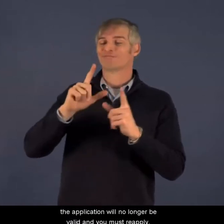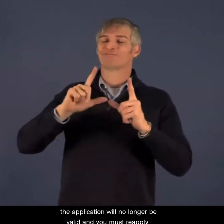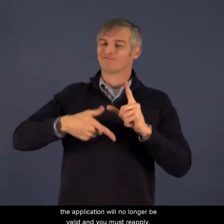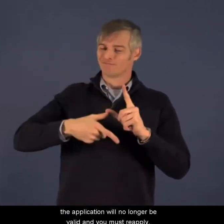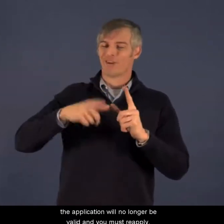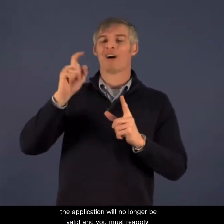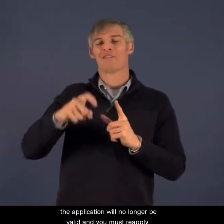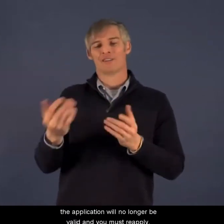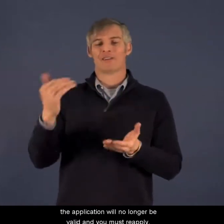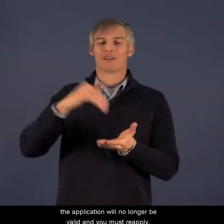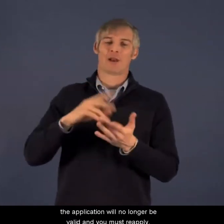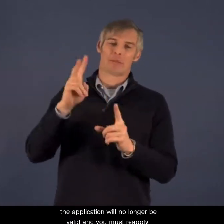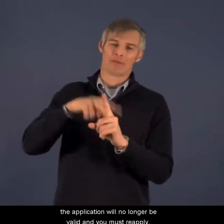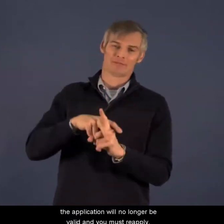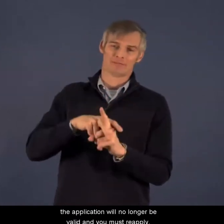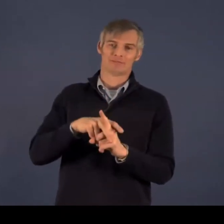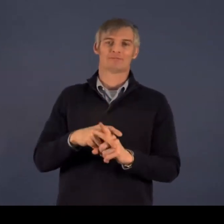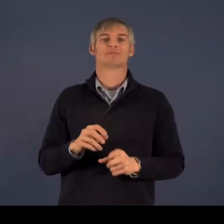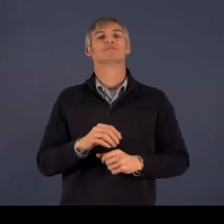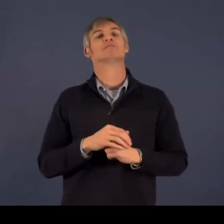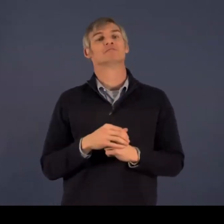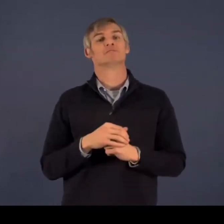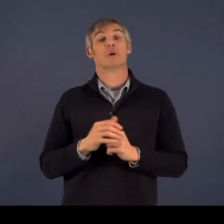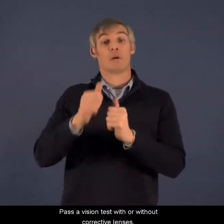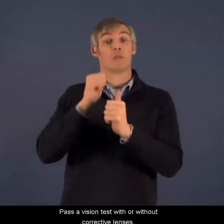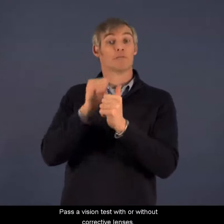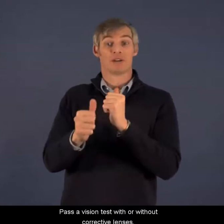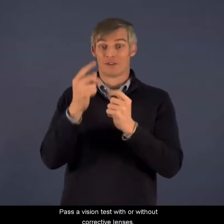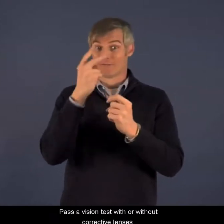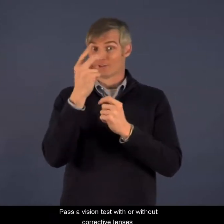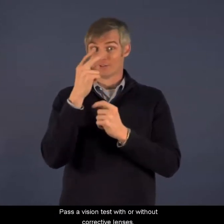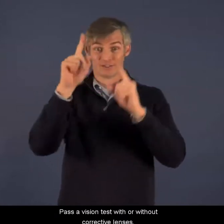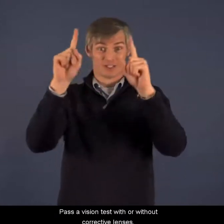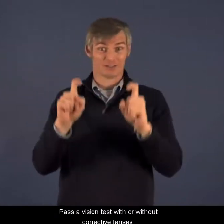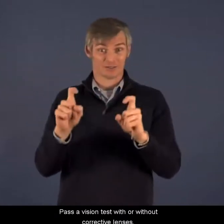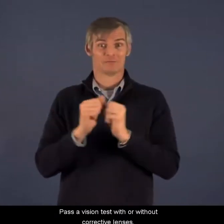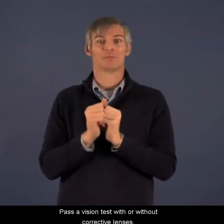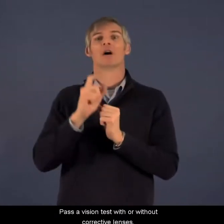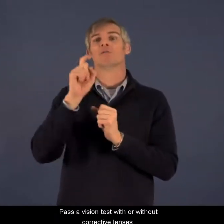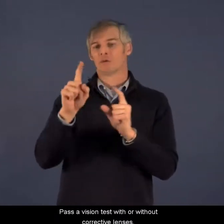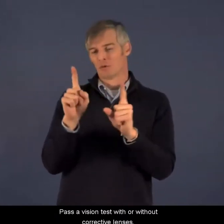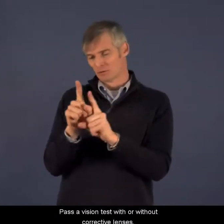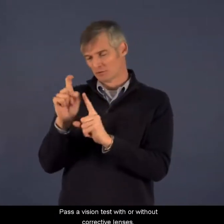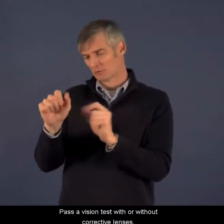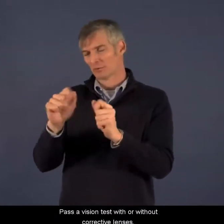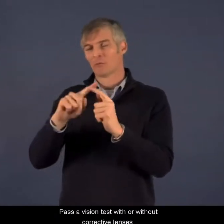longer be valid and you must reapply. Pass a vision test with or without corrective